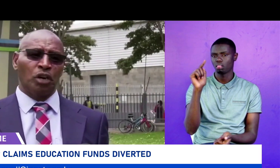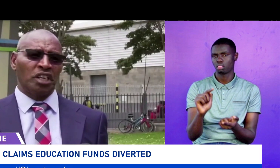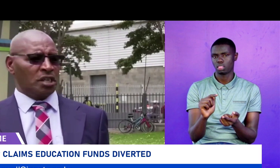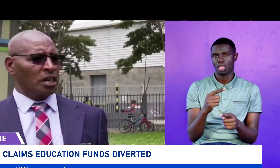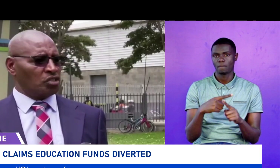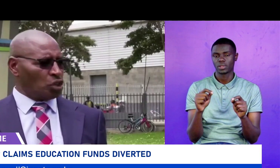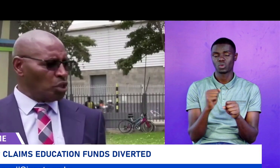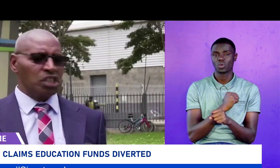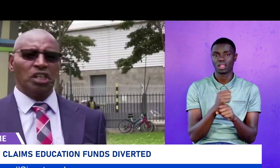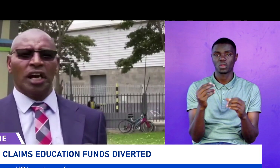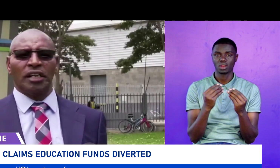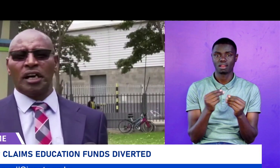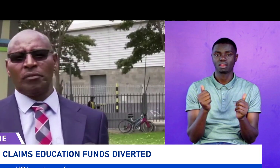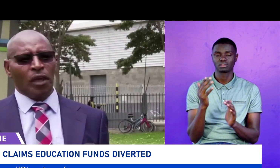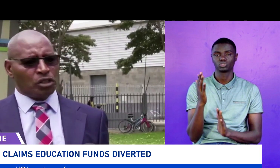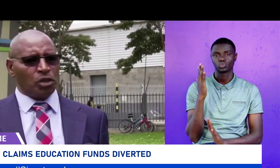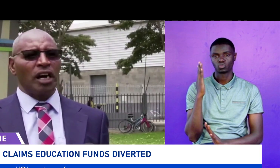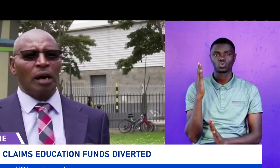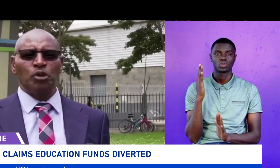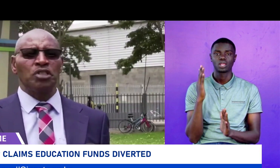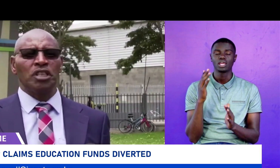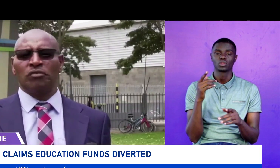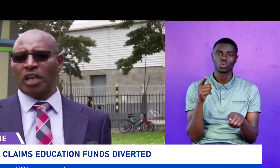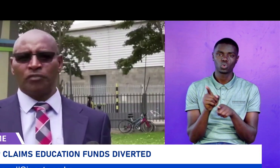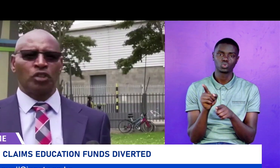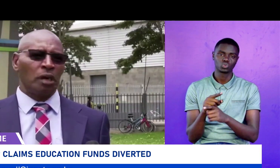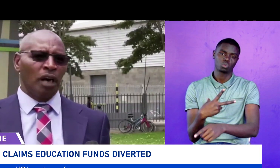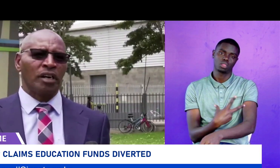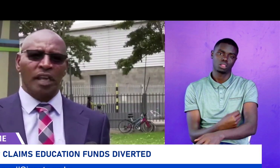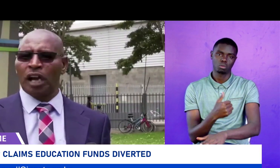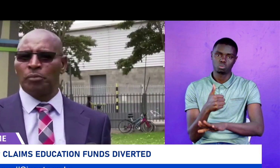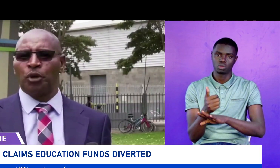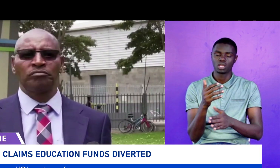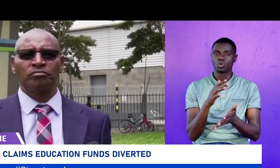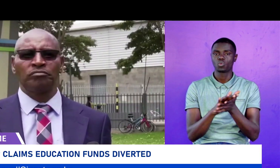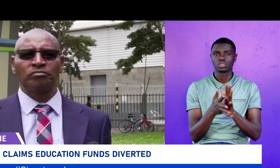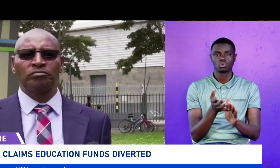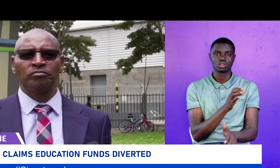address security and drug abuse if we have not empowered the young people.